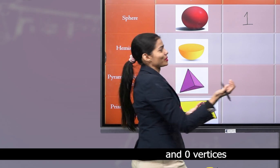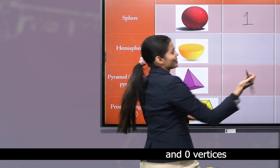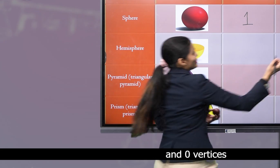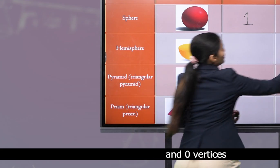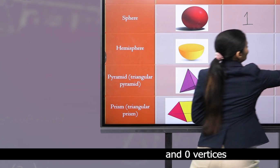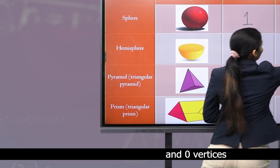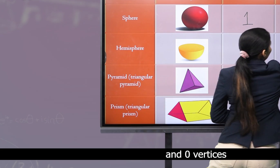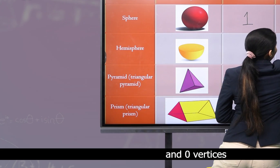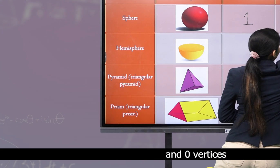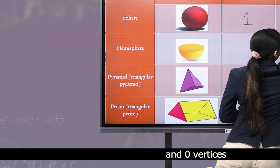and 0 vertices.